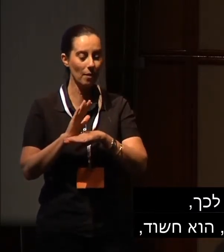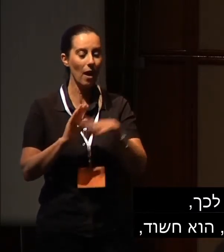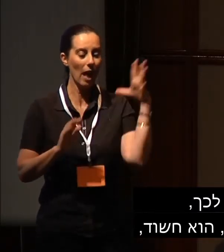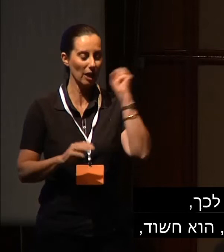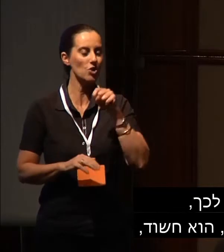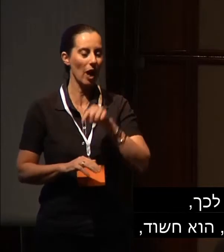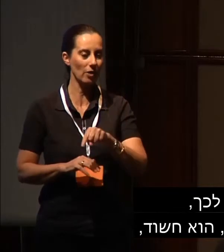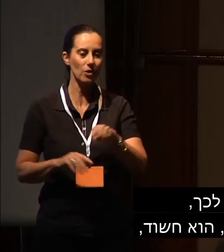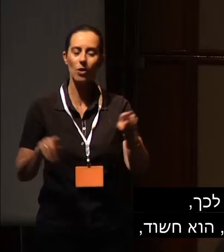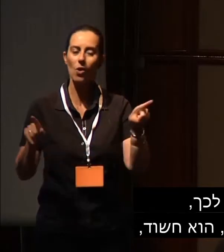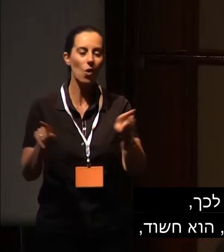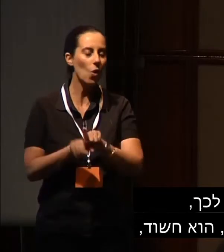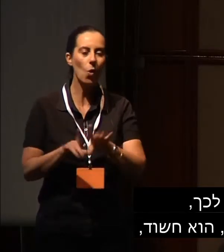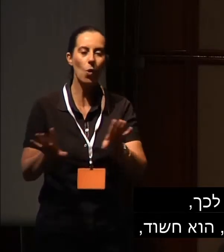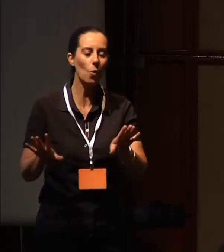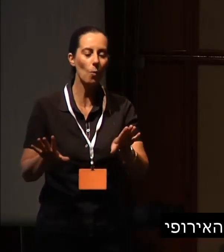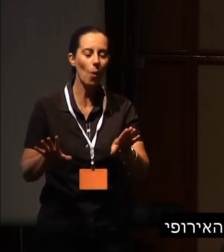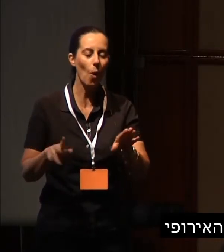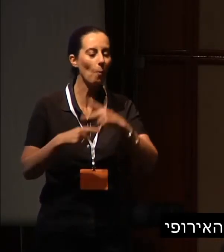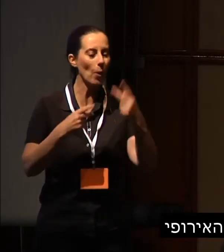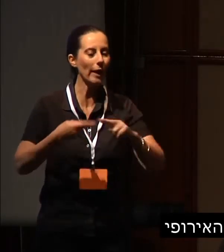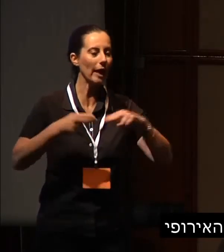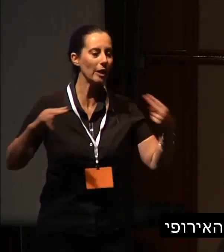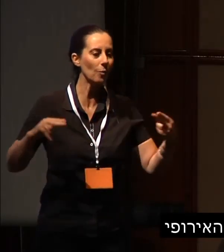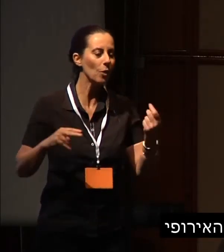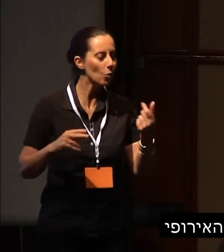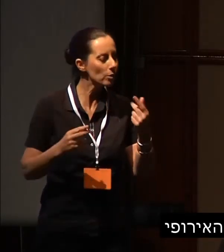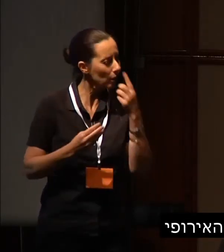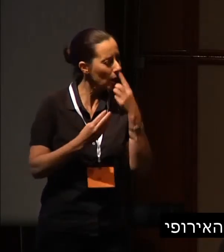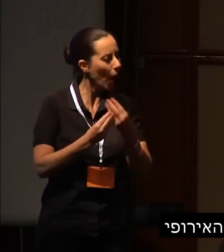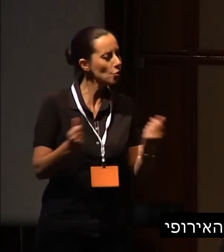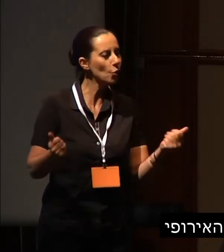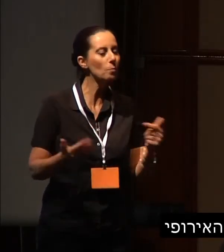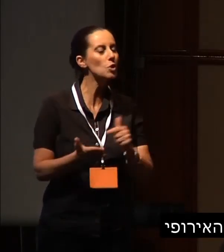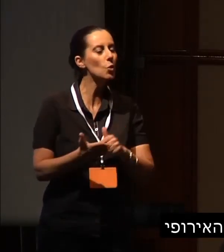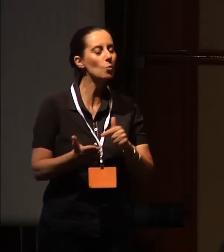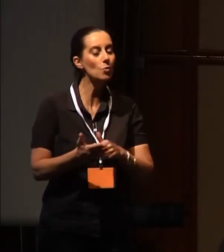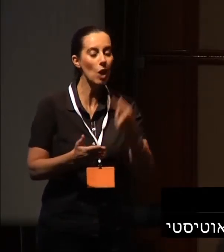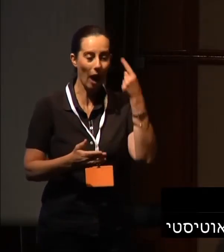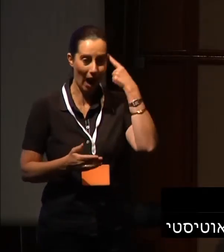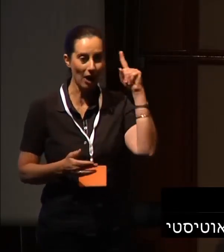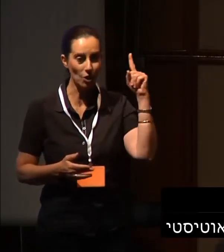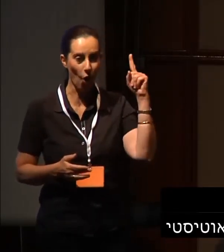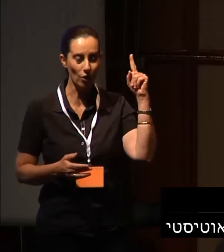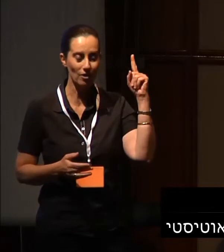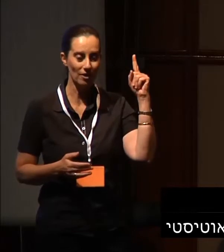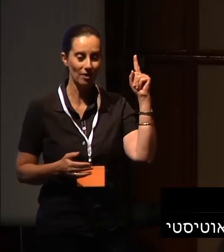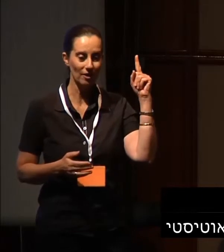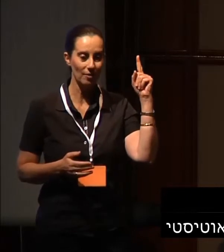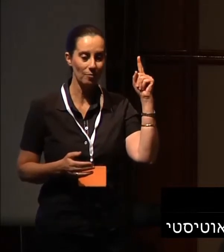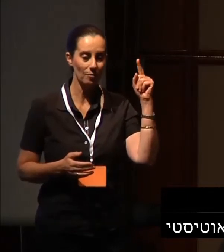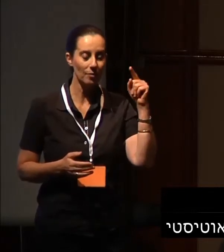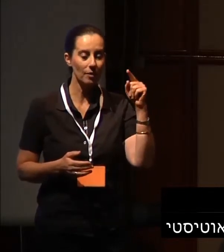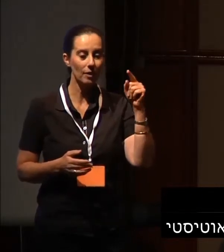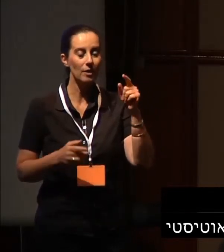project, is also a bit suspect, because the article of European law under which